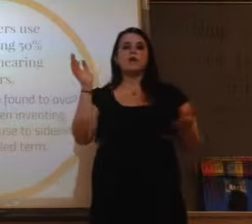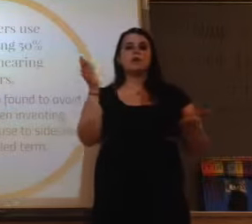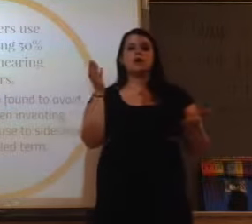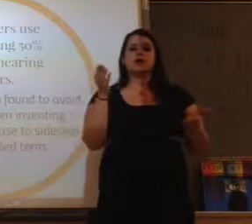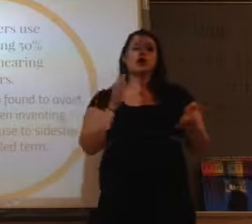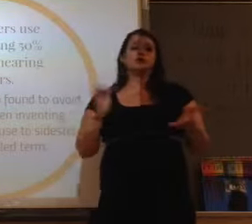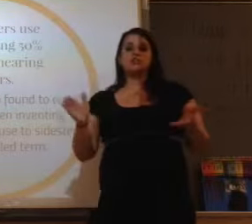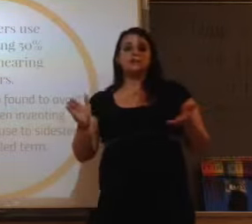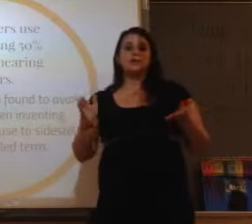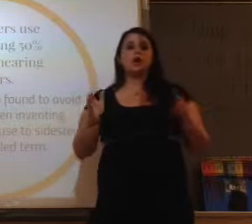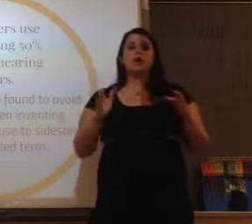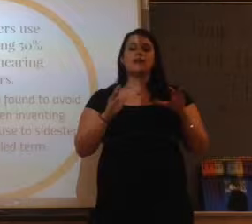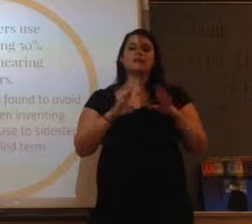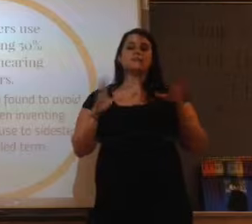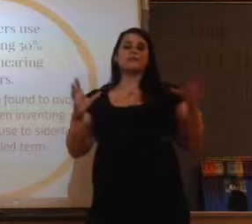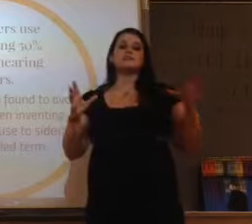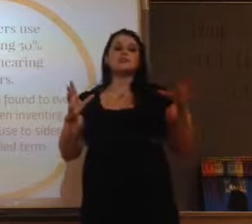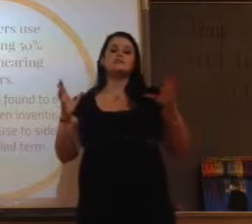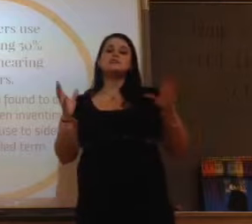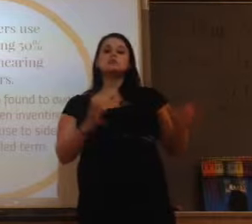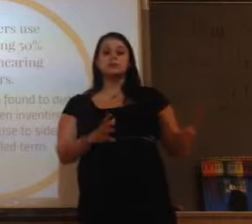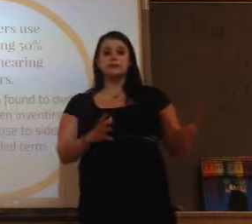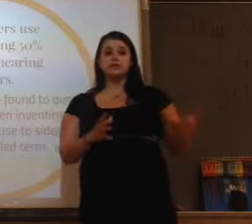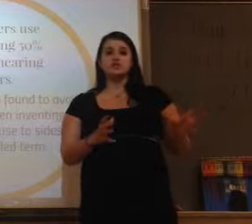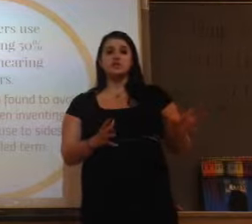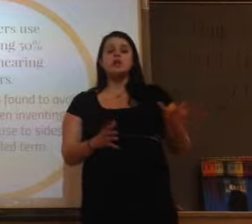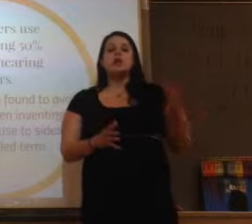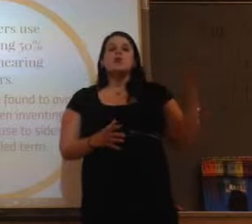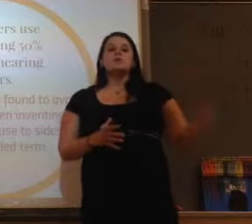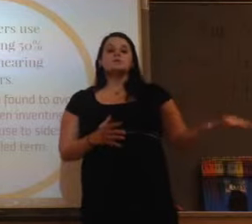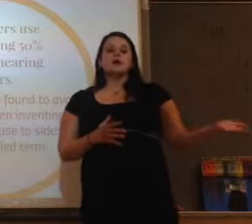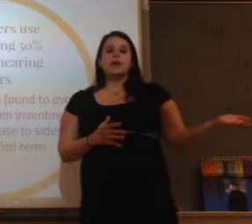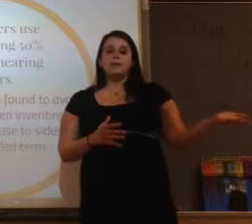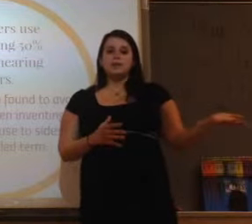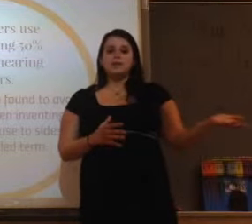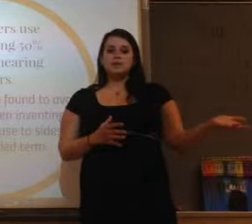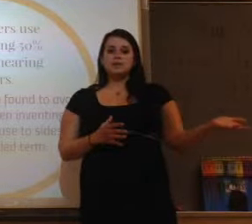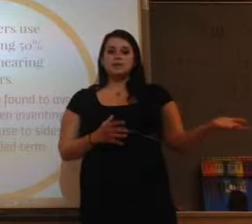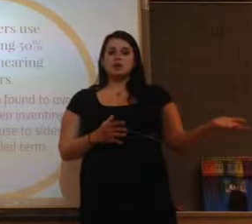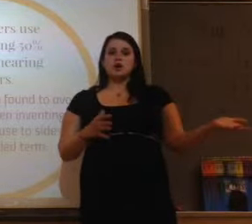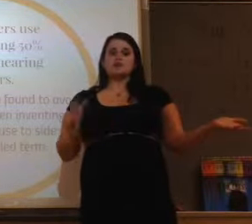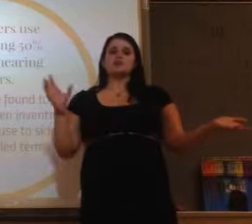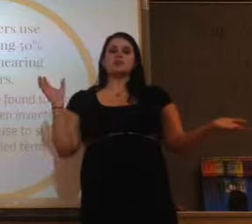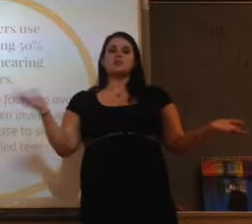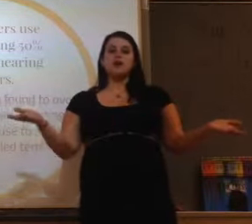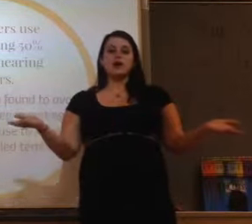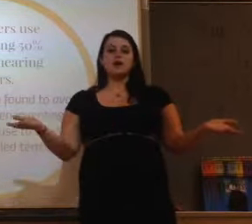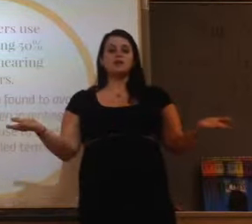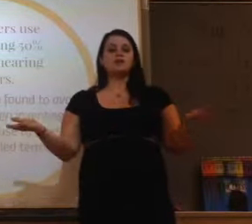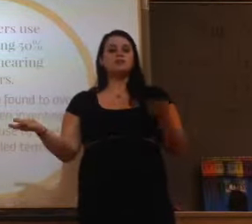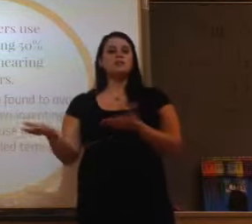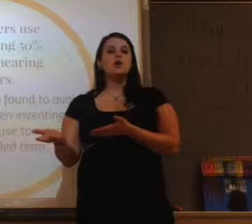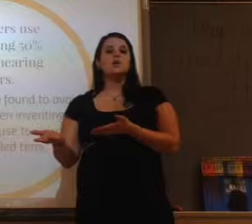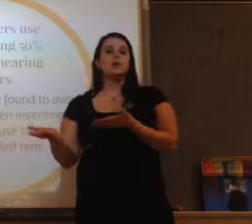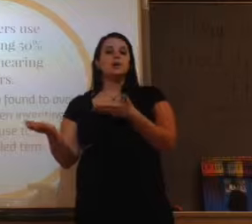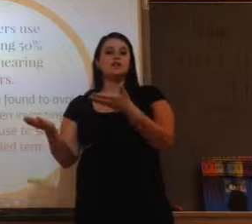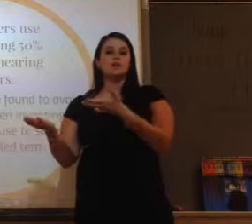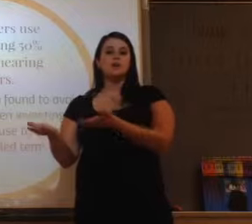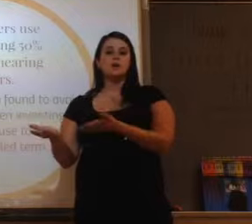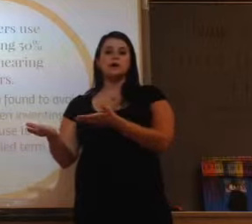or not show it at all and invent a visual picture, which while that may get the message across, you're not showing the word as